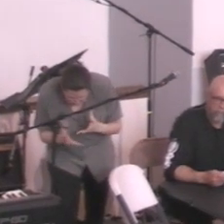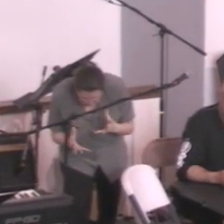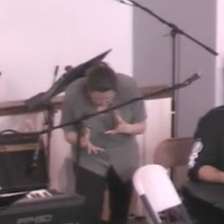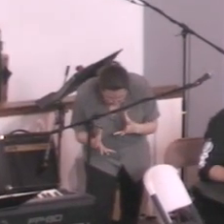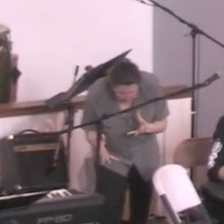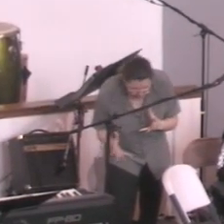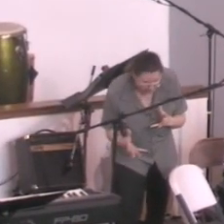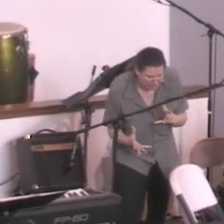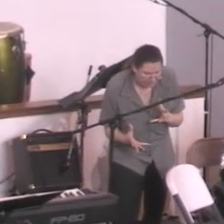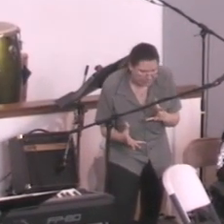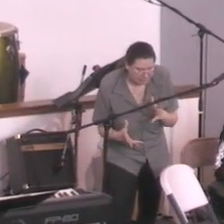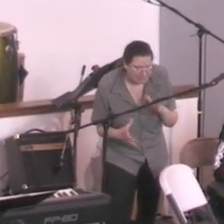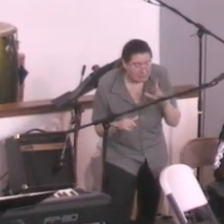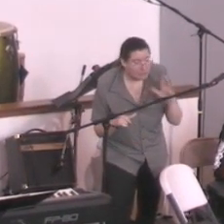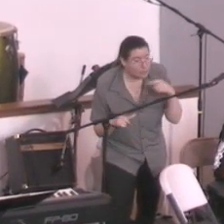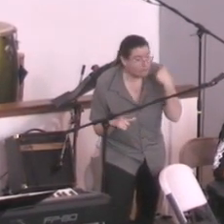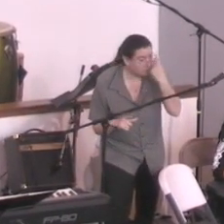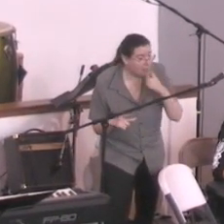You've got your face